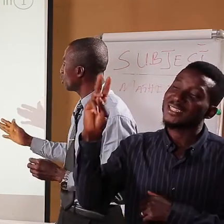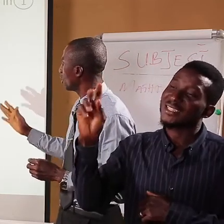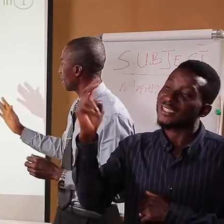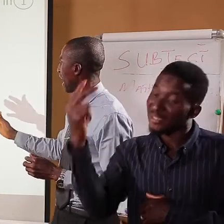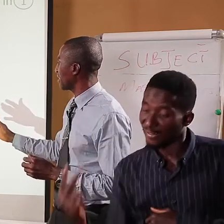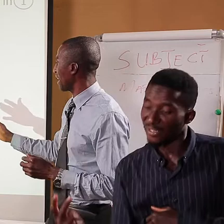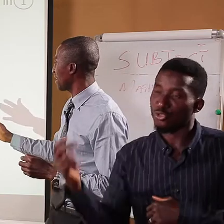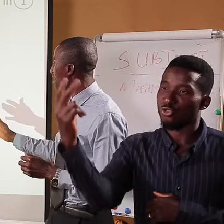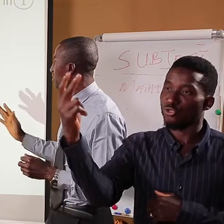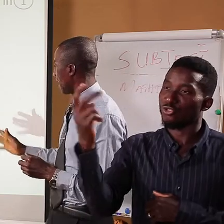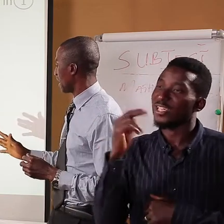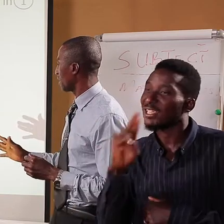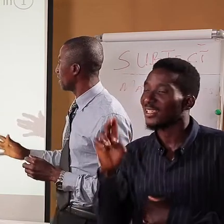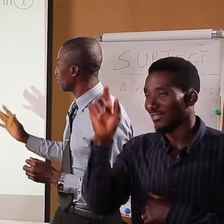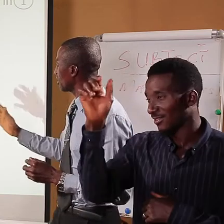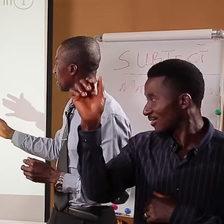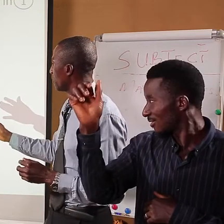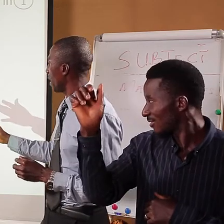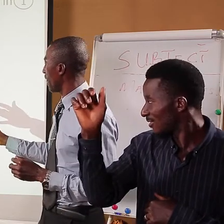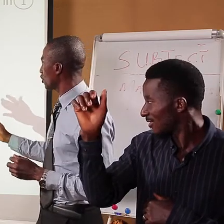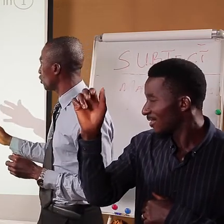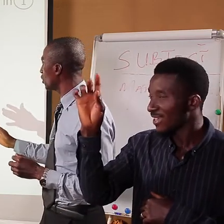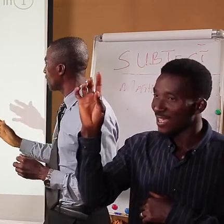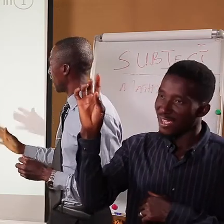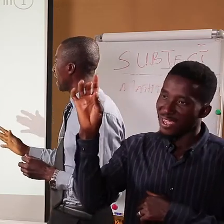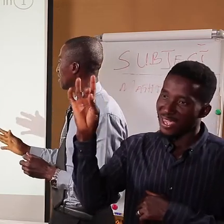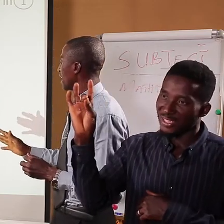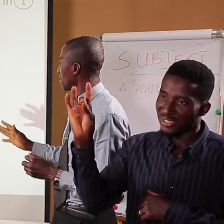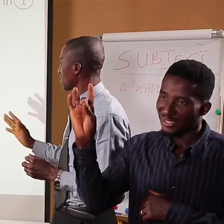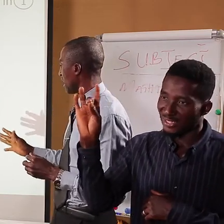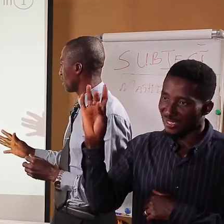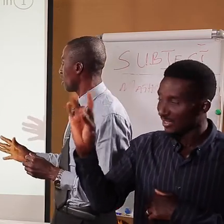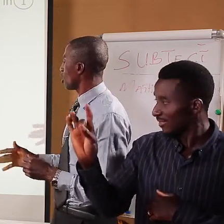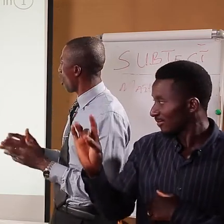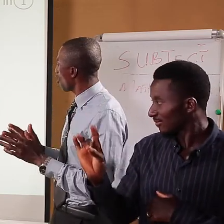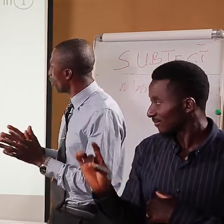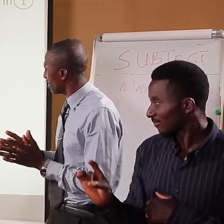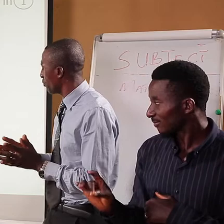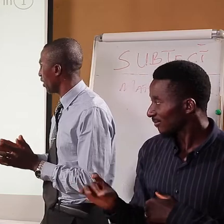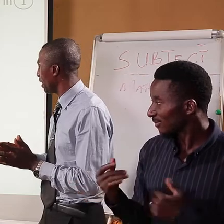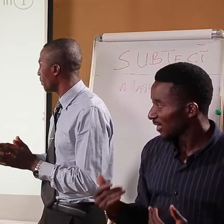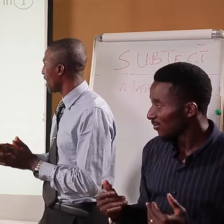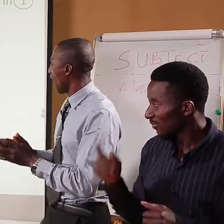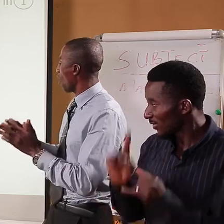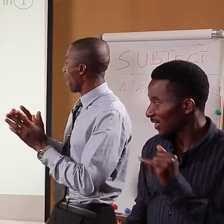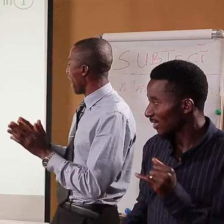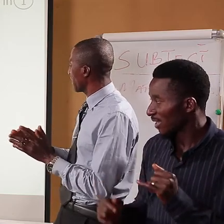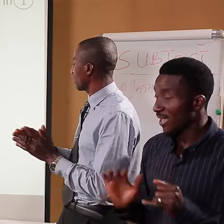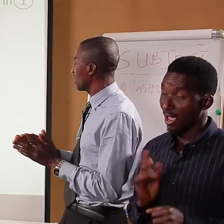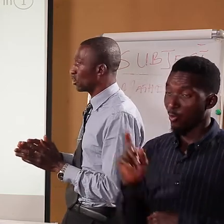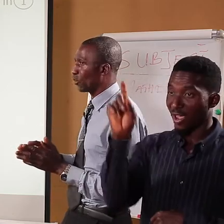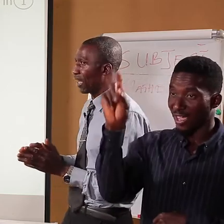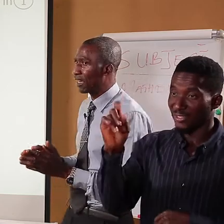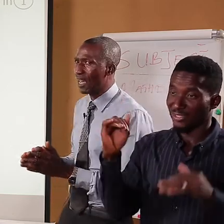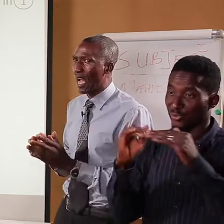by 2, the answer is 8. 16 divided by 2, the answer is 8. Conclusively, our x